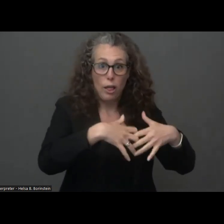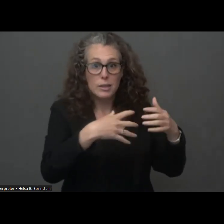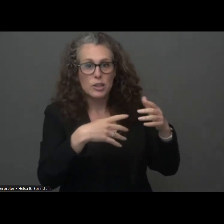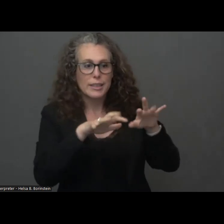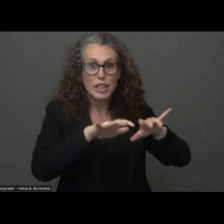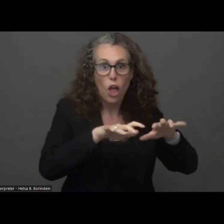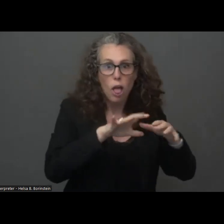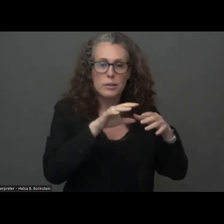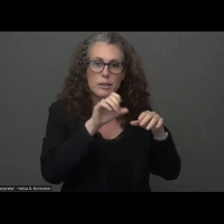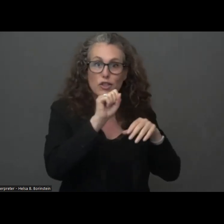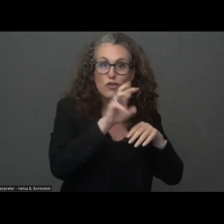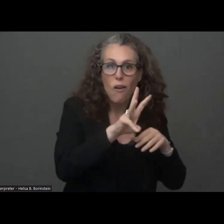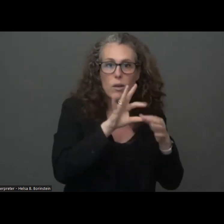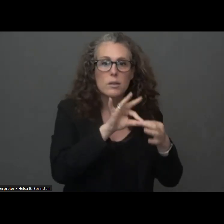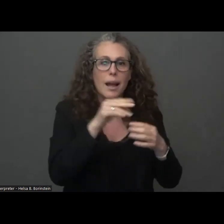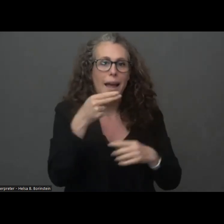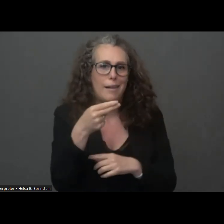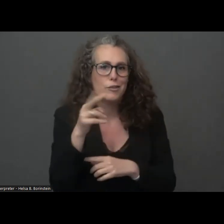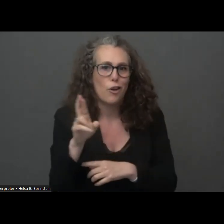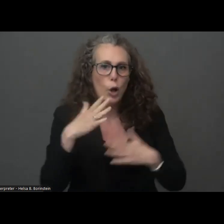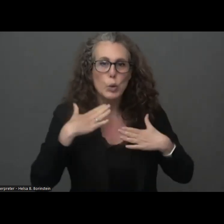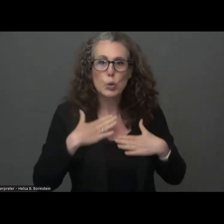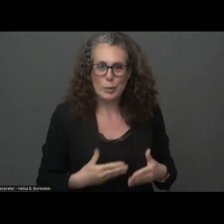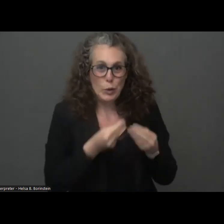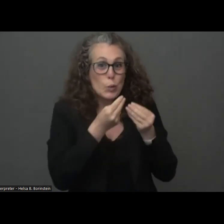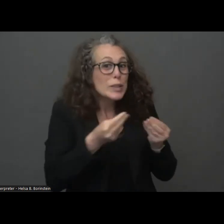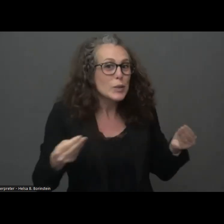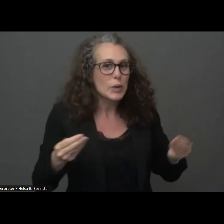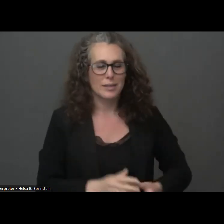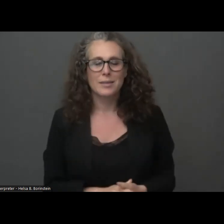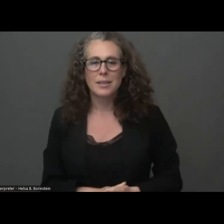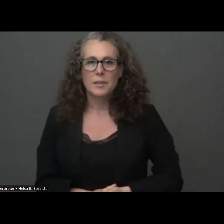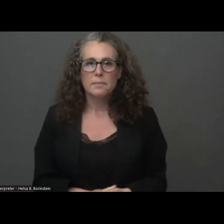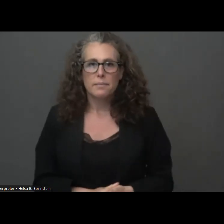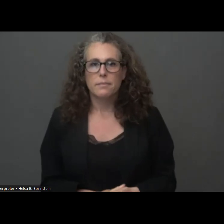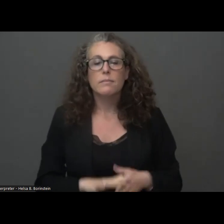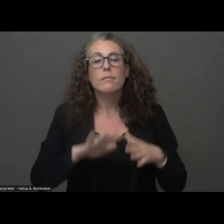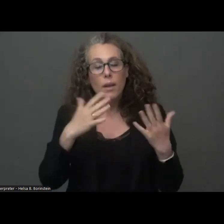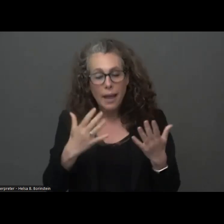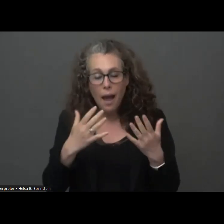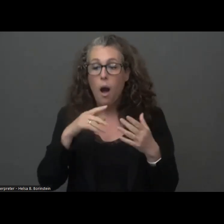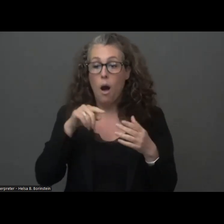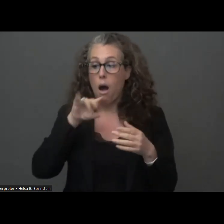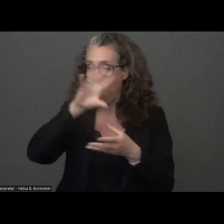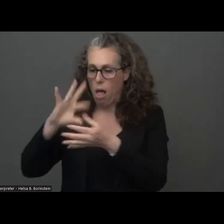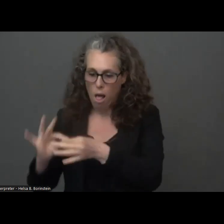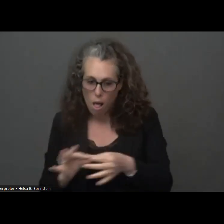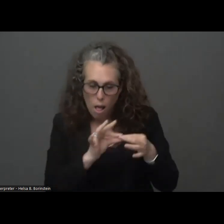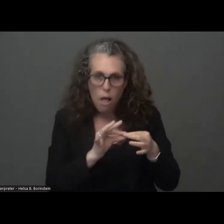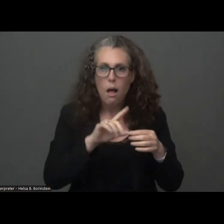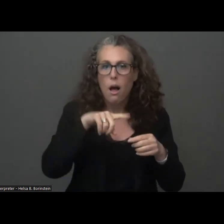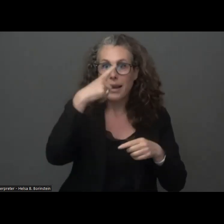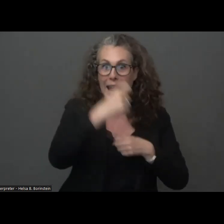entire discussion, of course, is taking place in the context of the European Union's Accessibility Act coming into play next year,